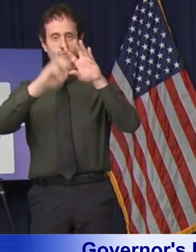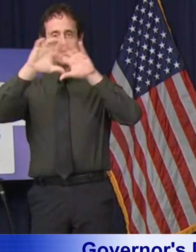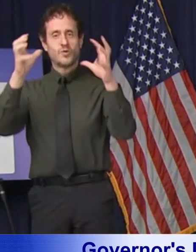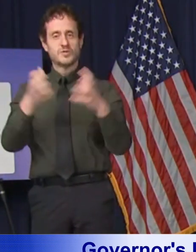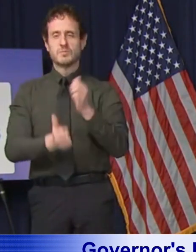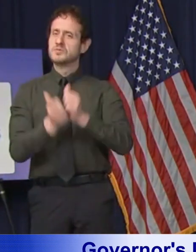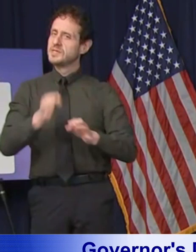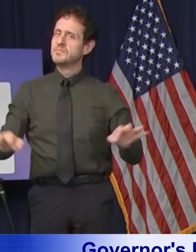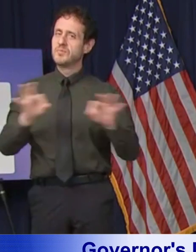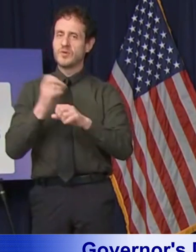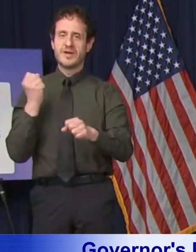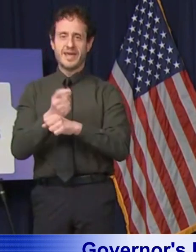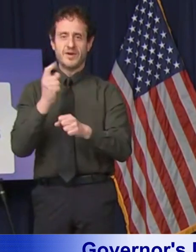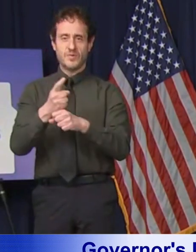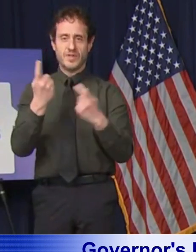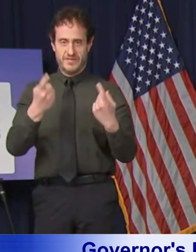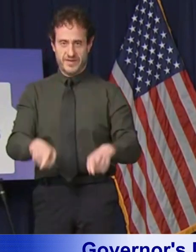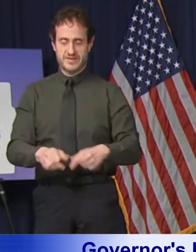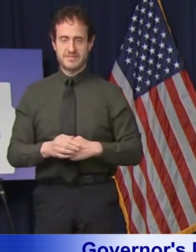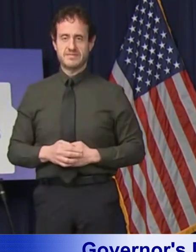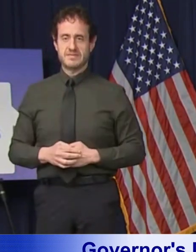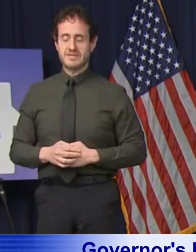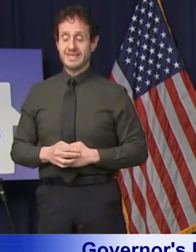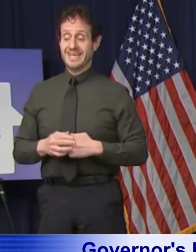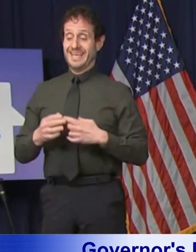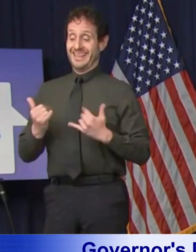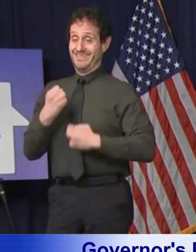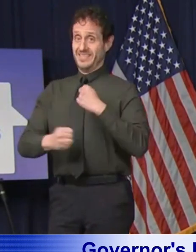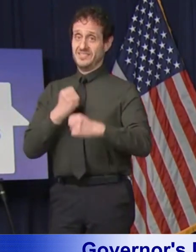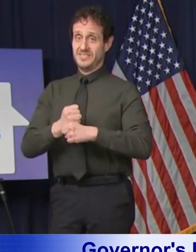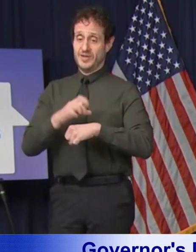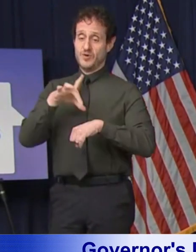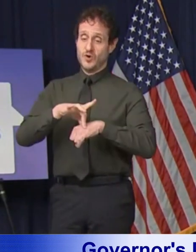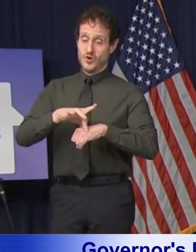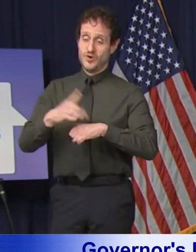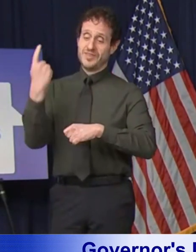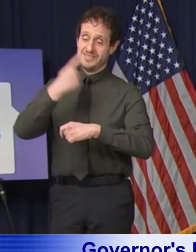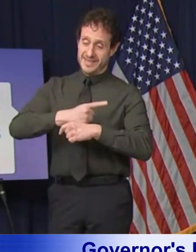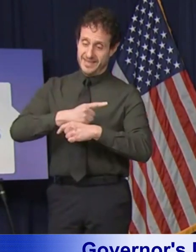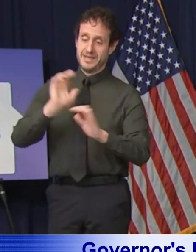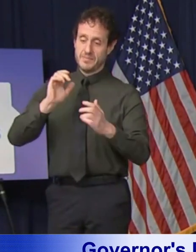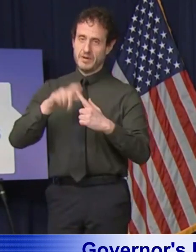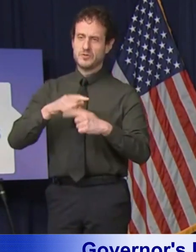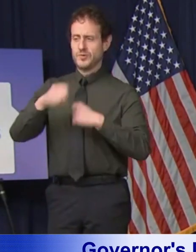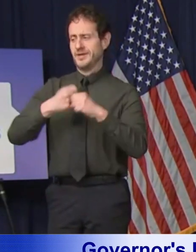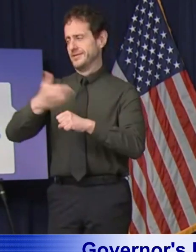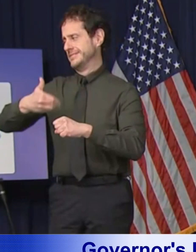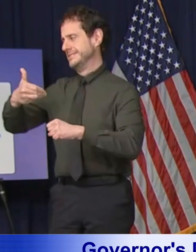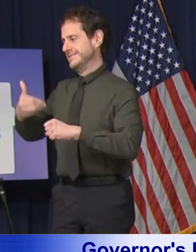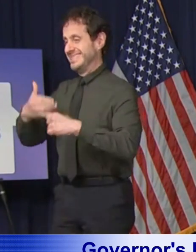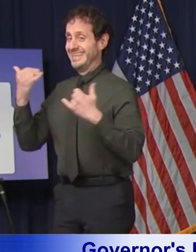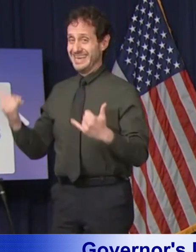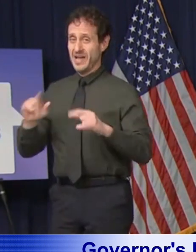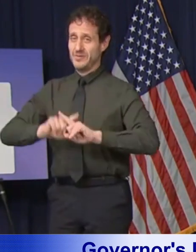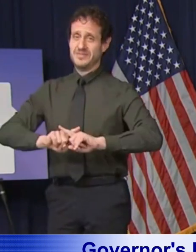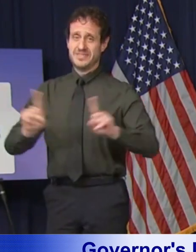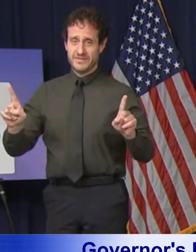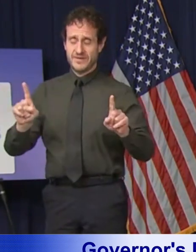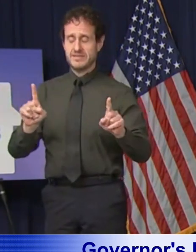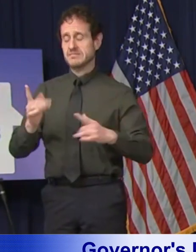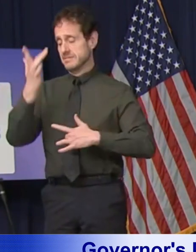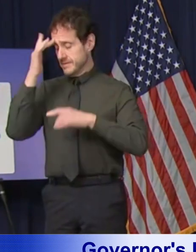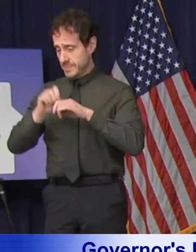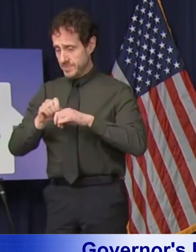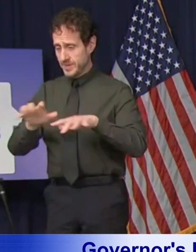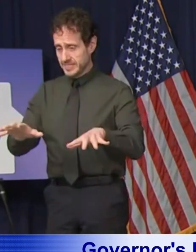events. No doubt this is a very different Earth Day than we're all used to, but this pandemic has put us all face